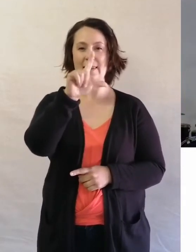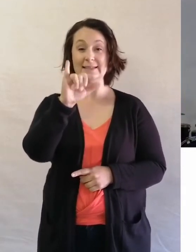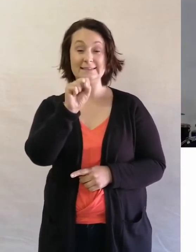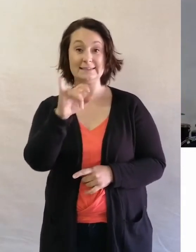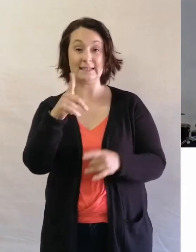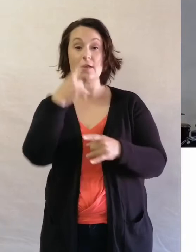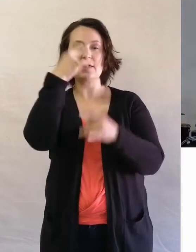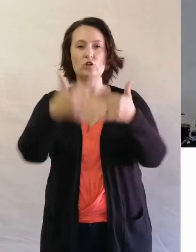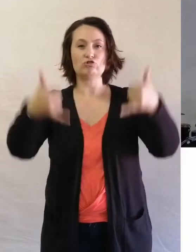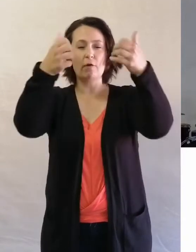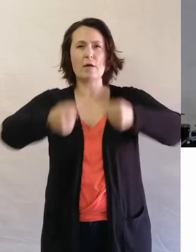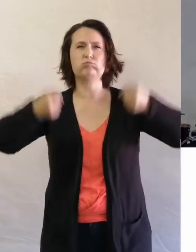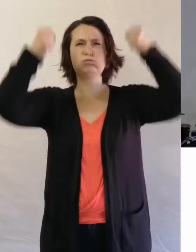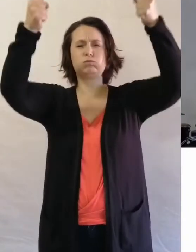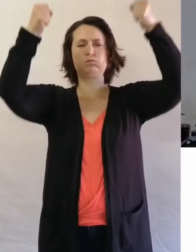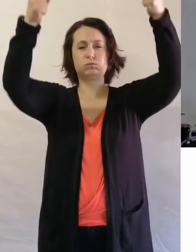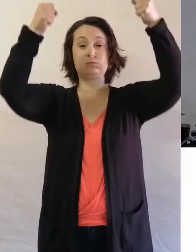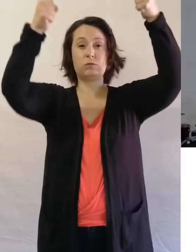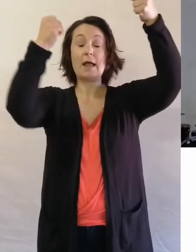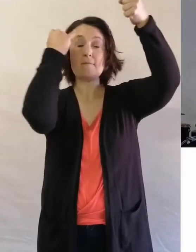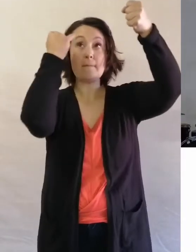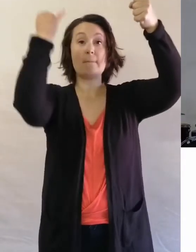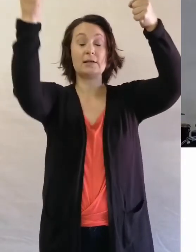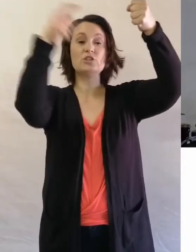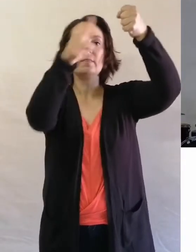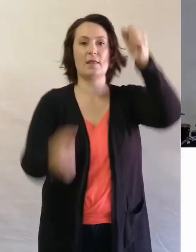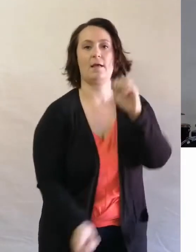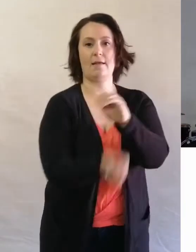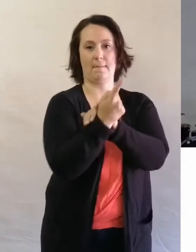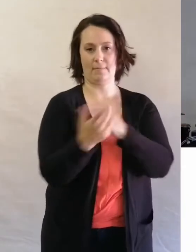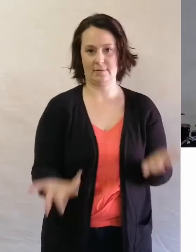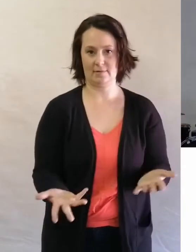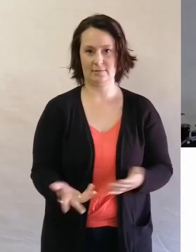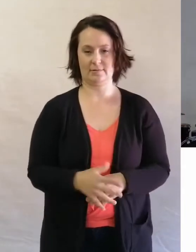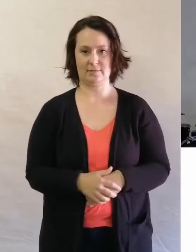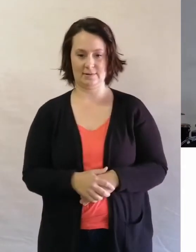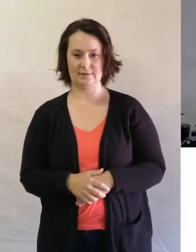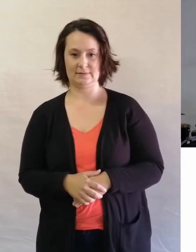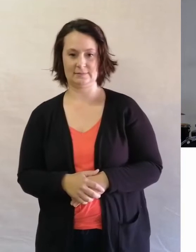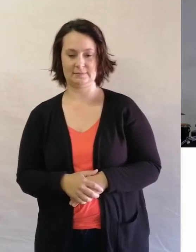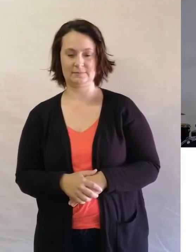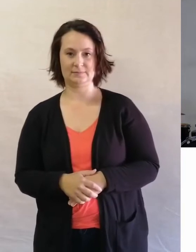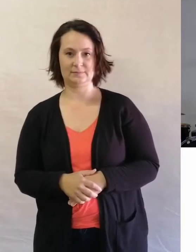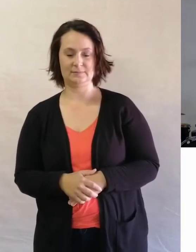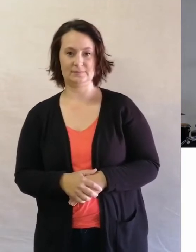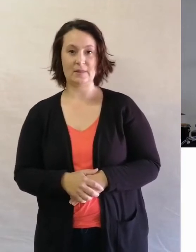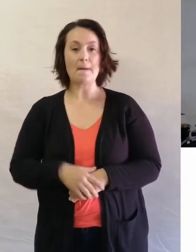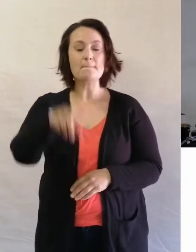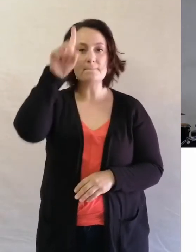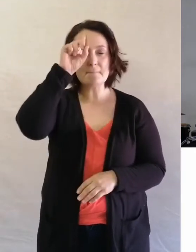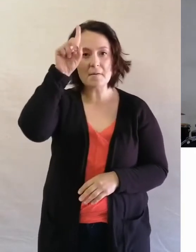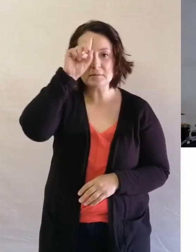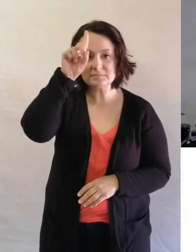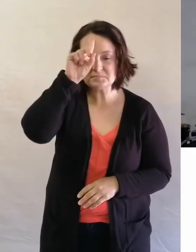Those who imagine live extraordinary lives. Nelson Mandela, the best example in our country, stuck